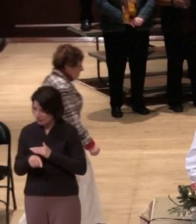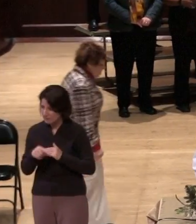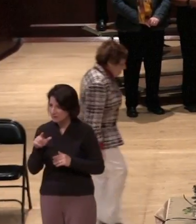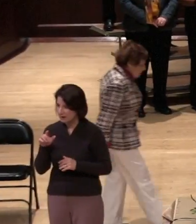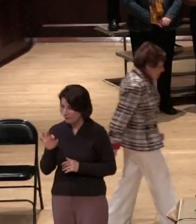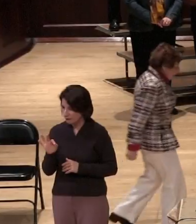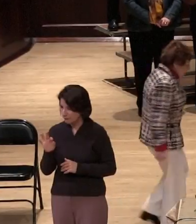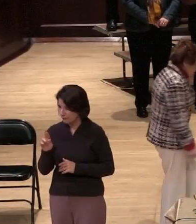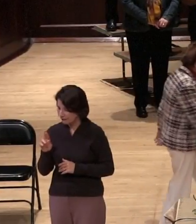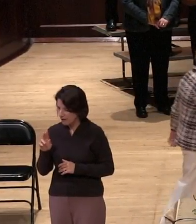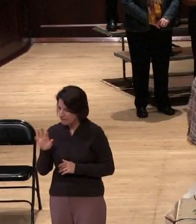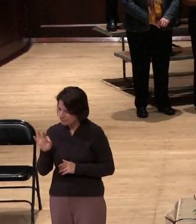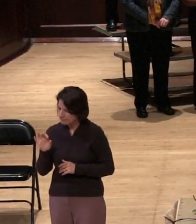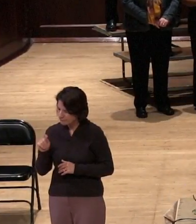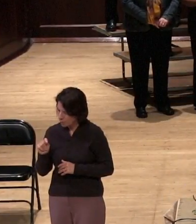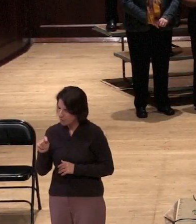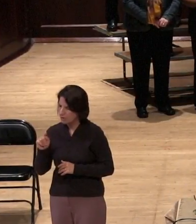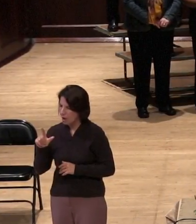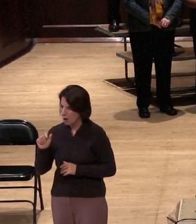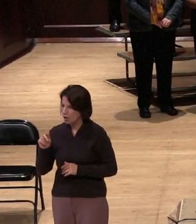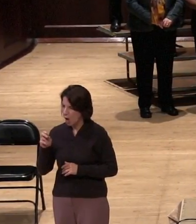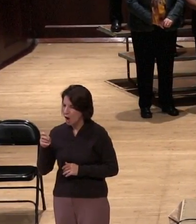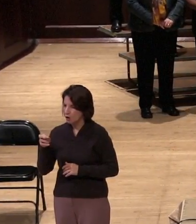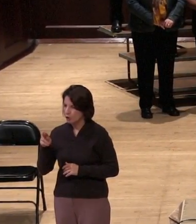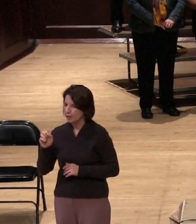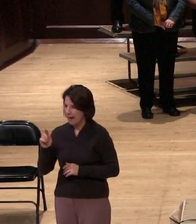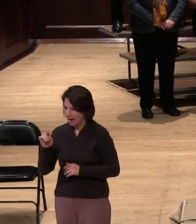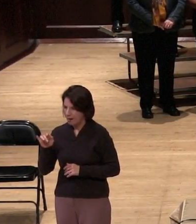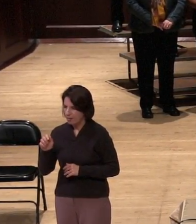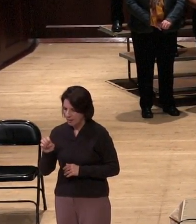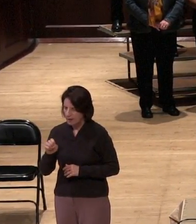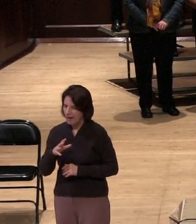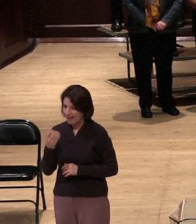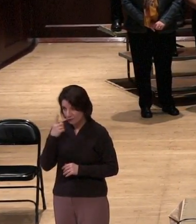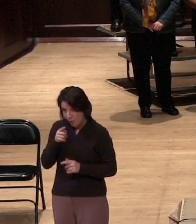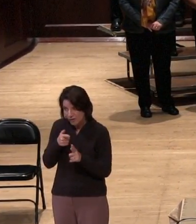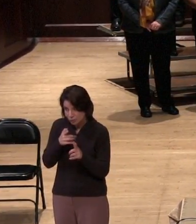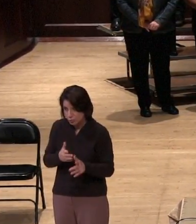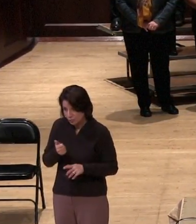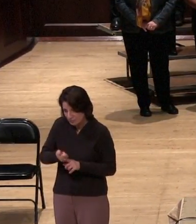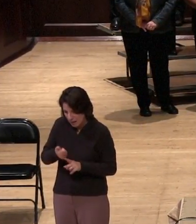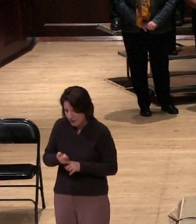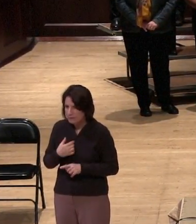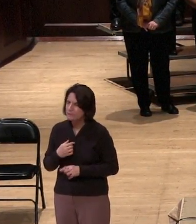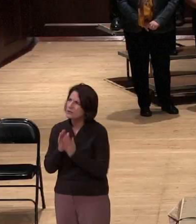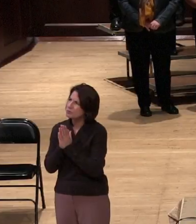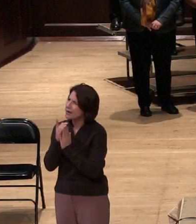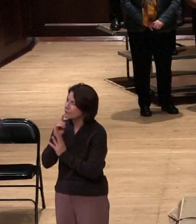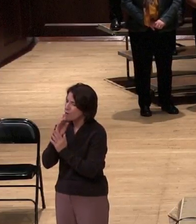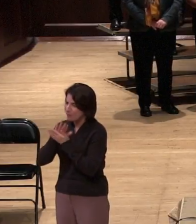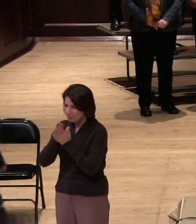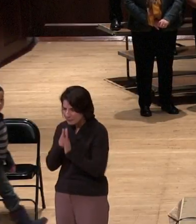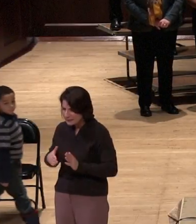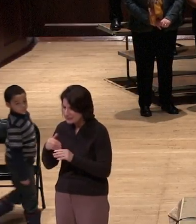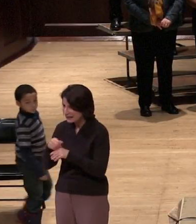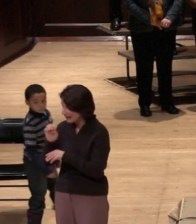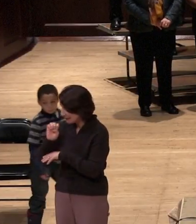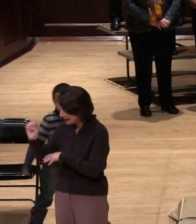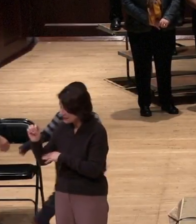Saban, the shooter. Let's pray for peace in the Middle East, especially in the Aleppo.